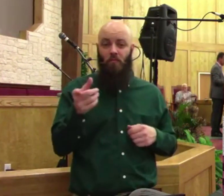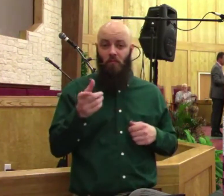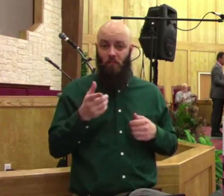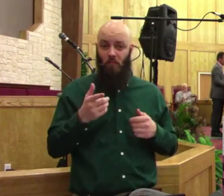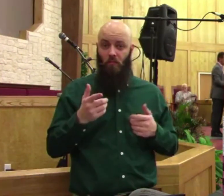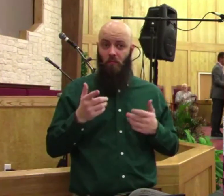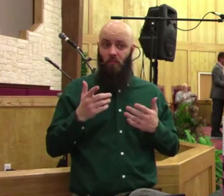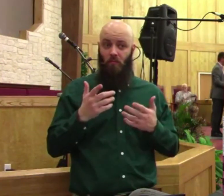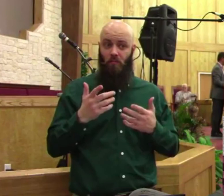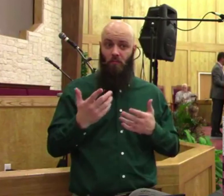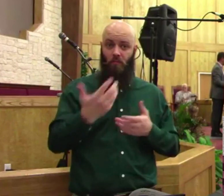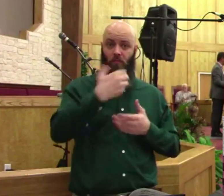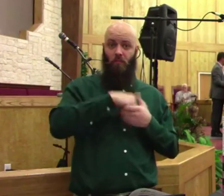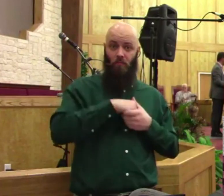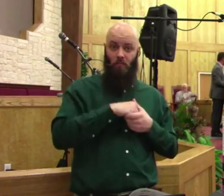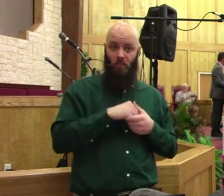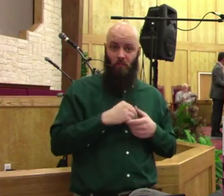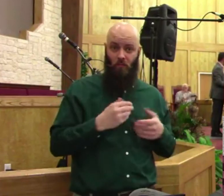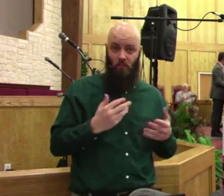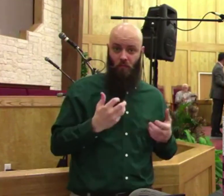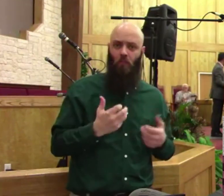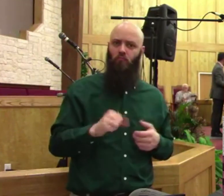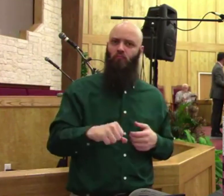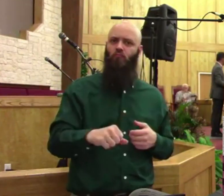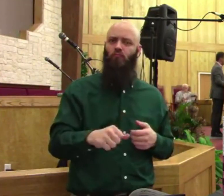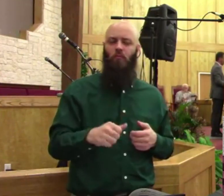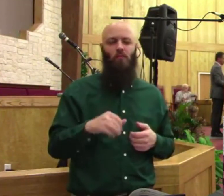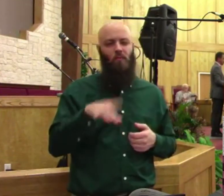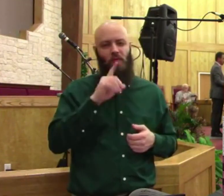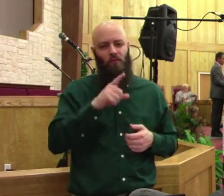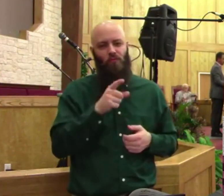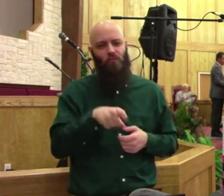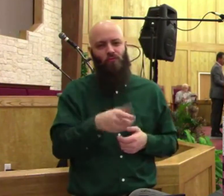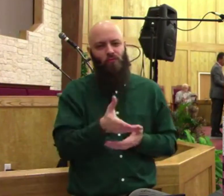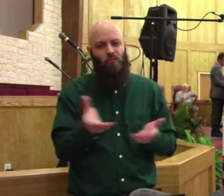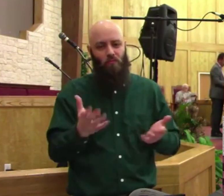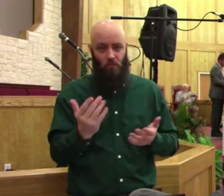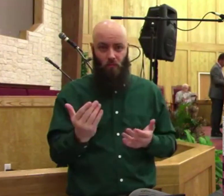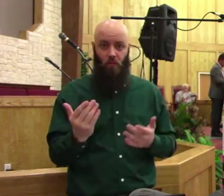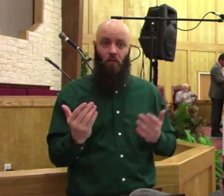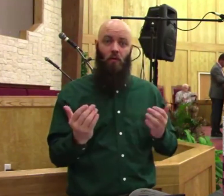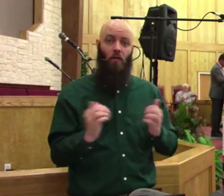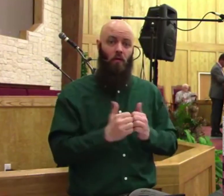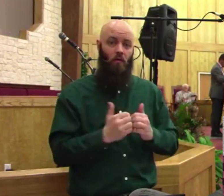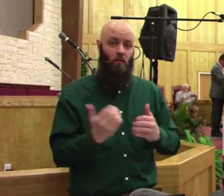should be, joining this study, please contact